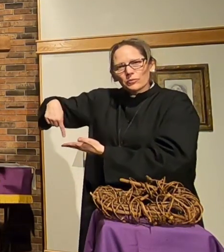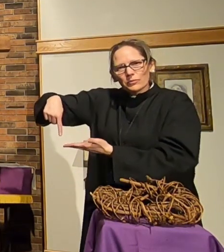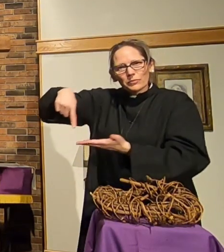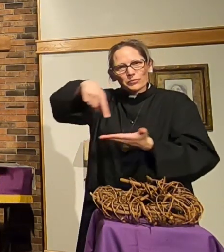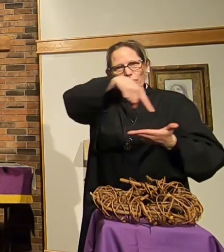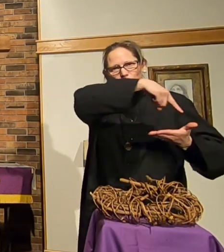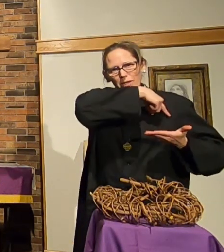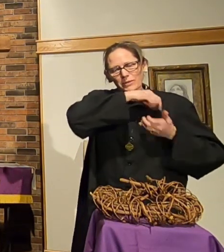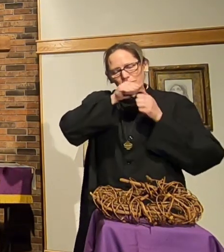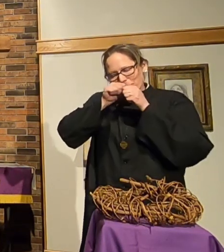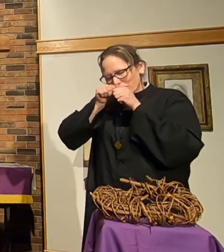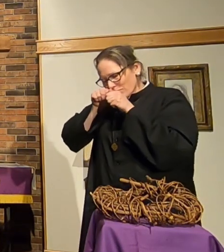and we bless you.